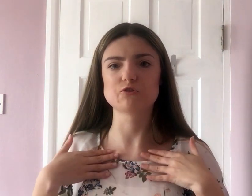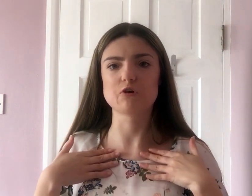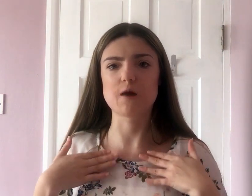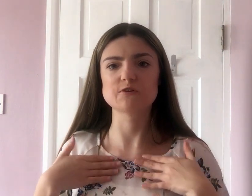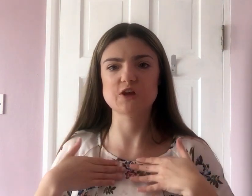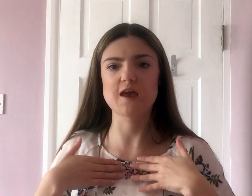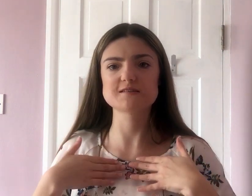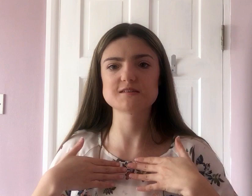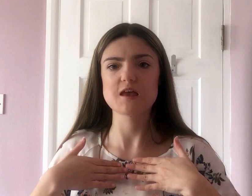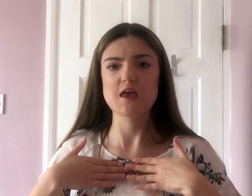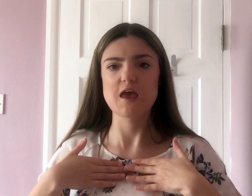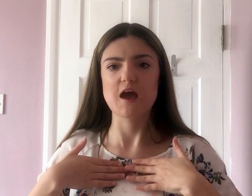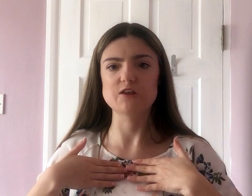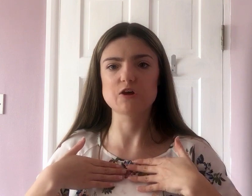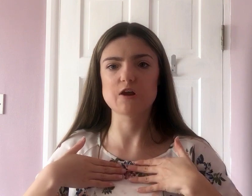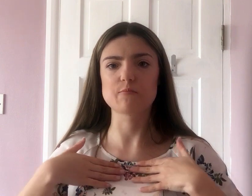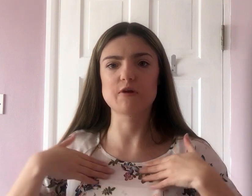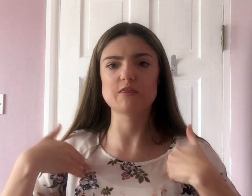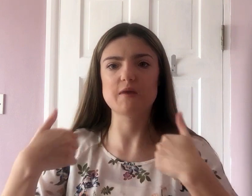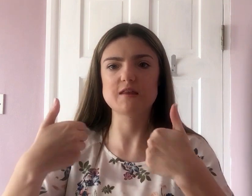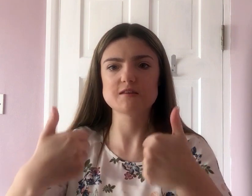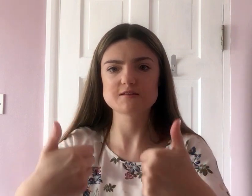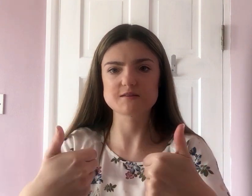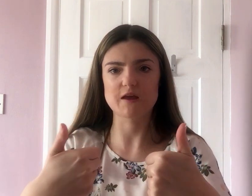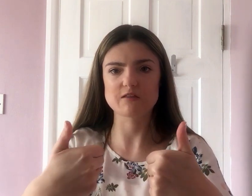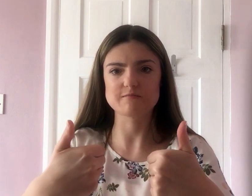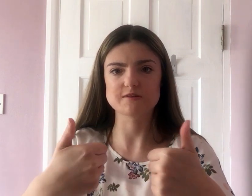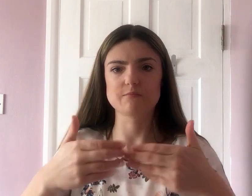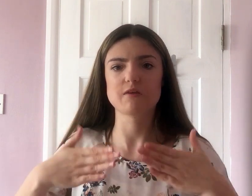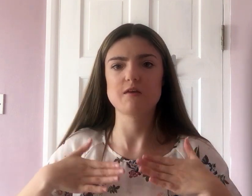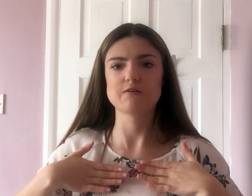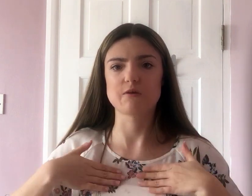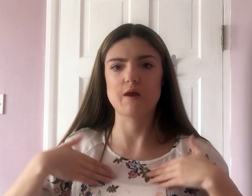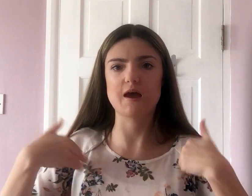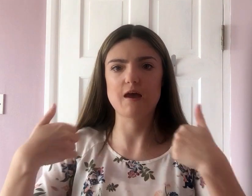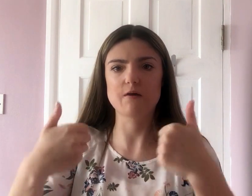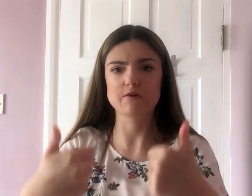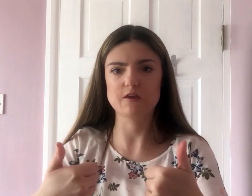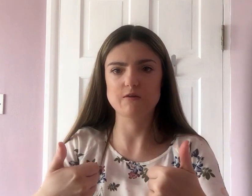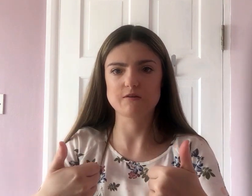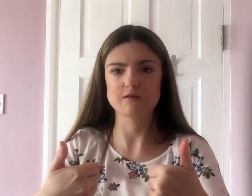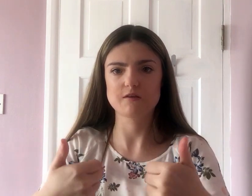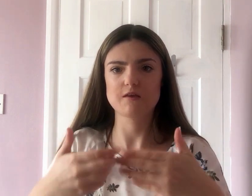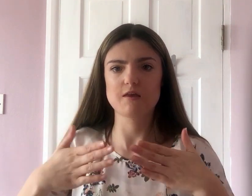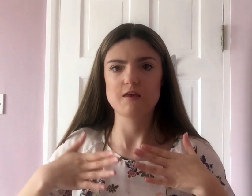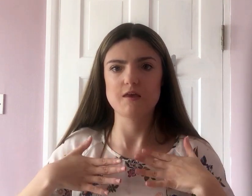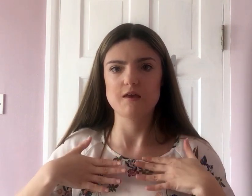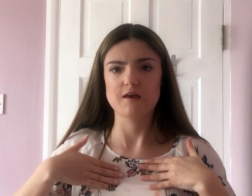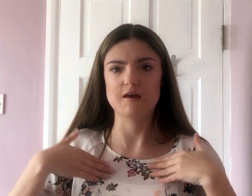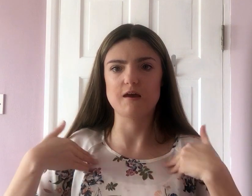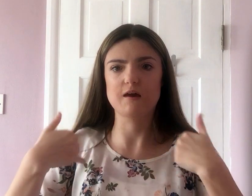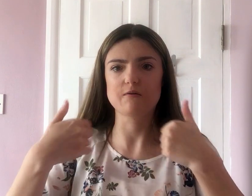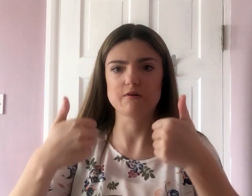your upper chest and you kind of bring them in to make thumbs up. So how are you? How are